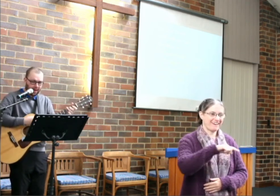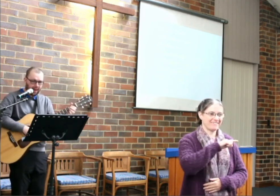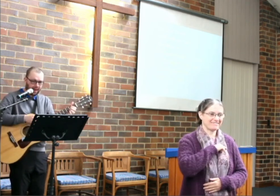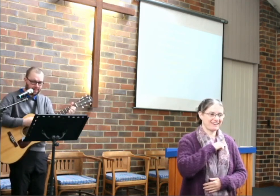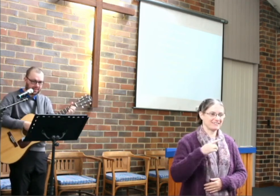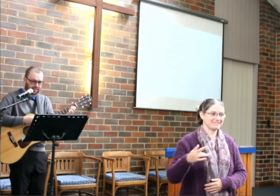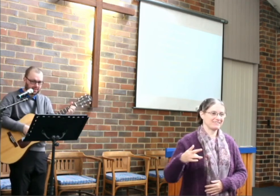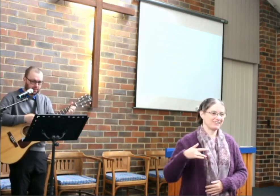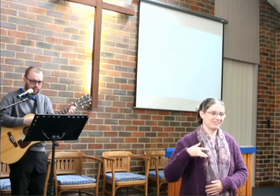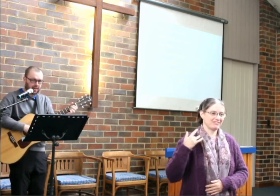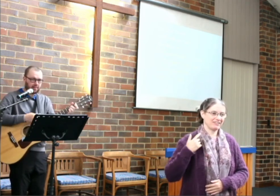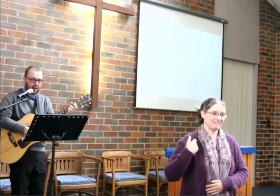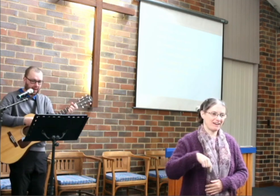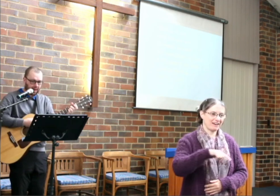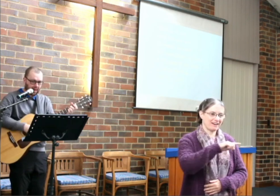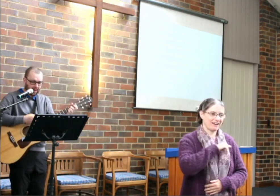revive us,